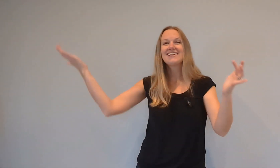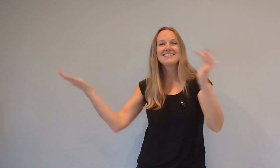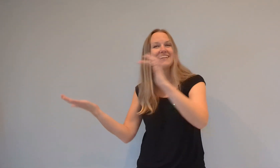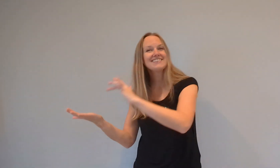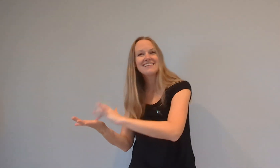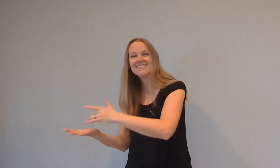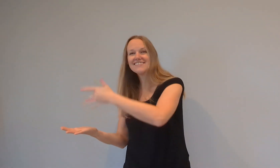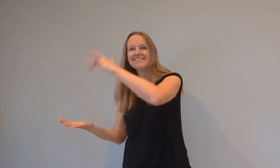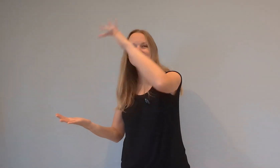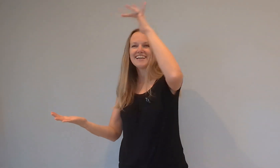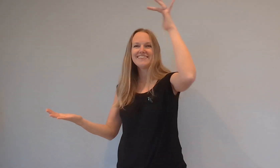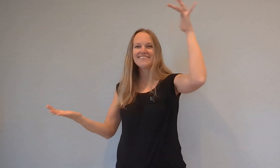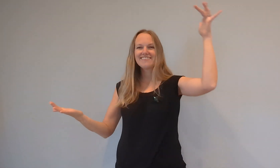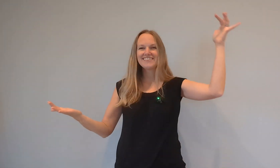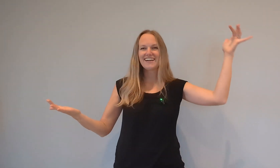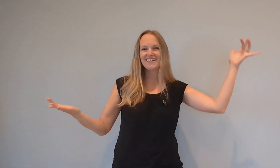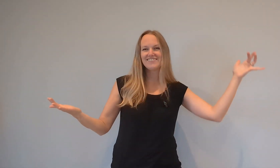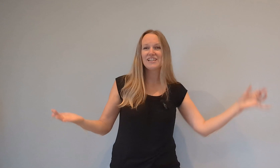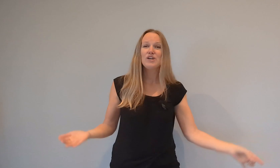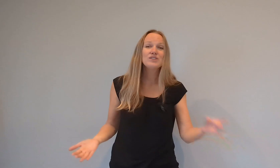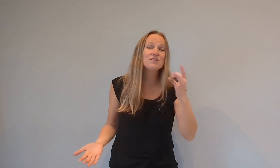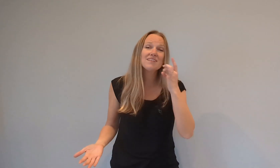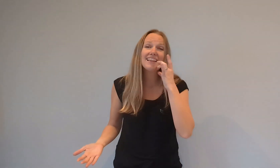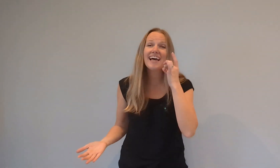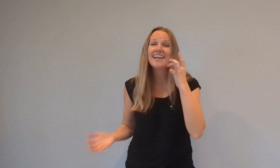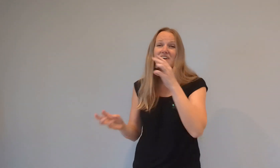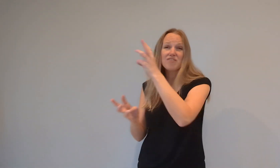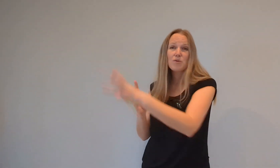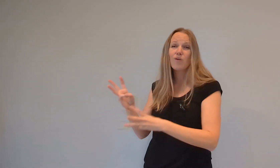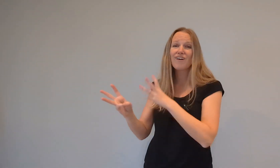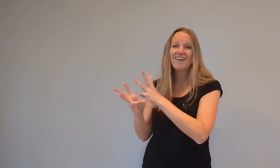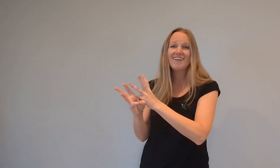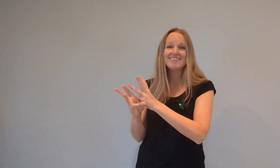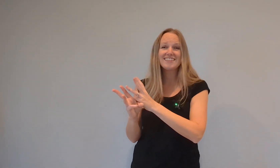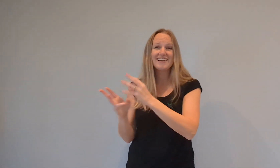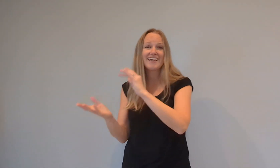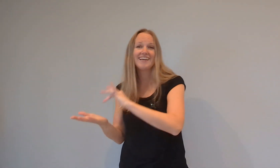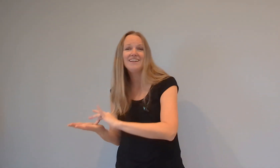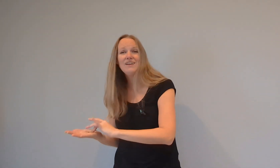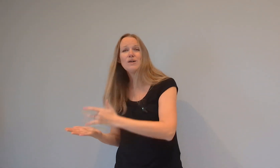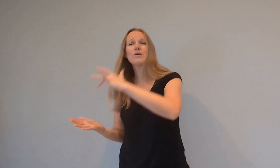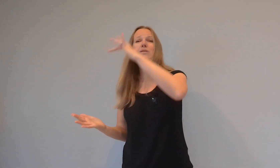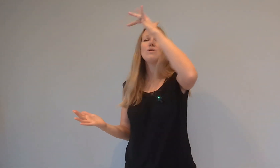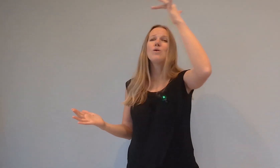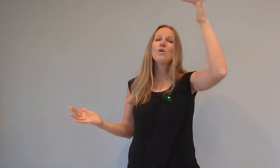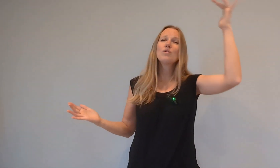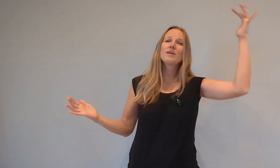It's a nice and long one, so you have time to do it 3 times. To the light of the world. And then again,